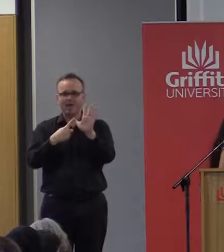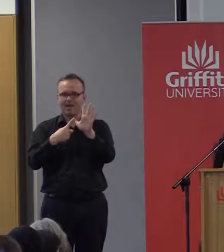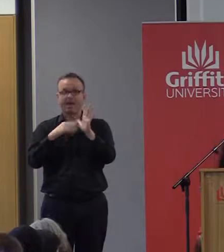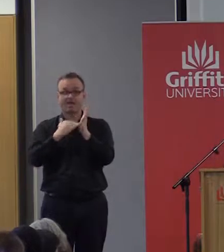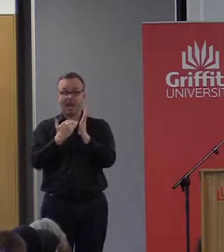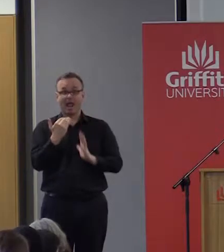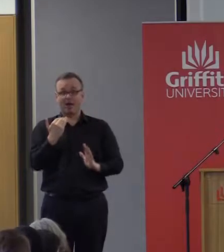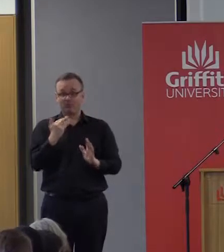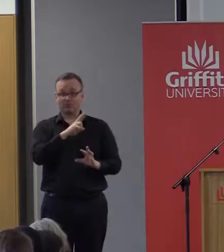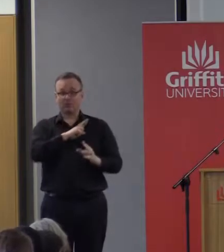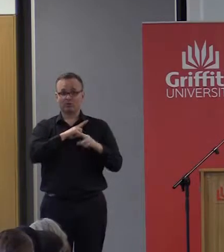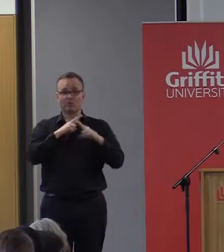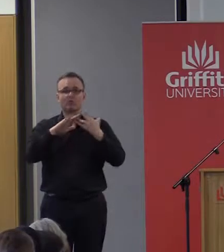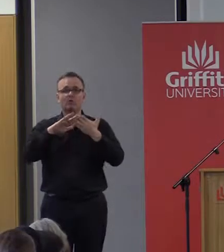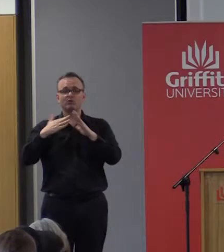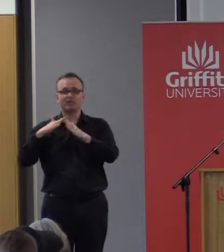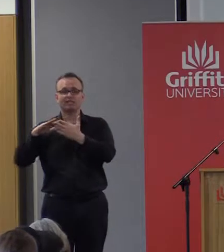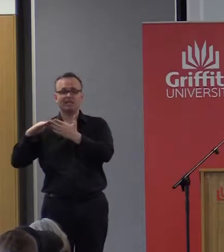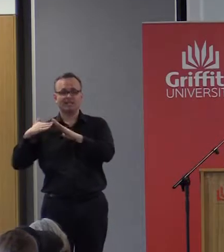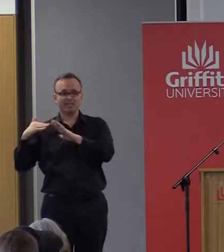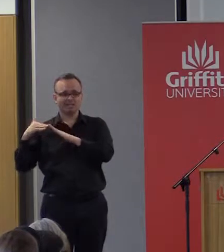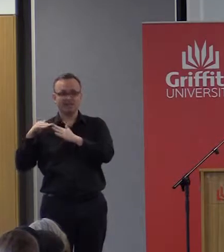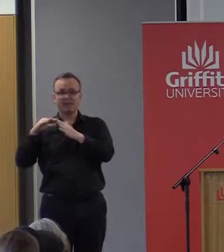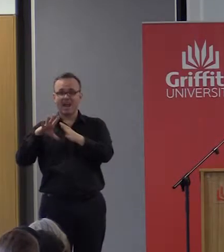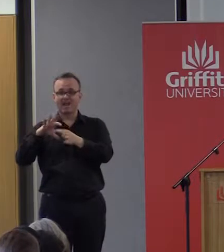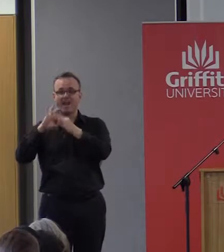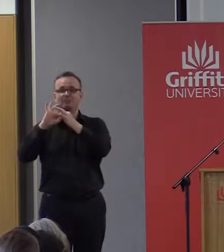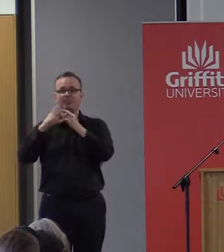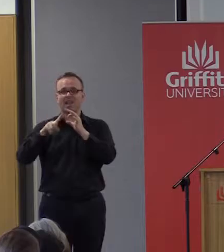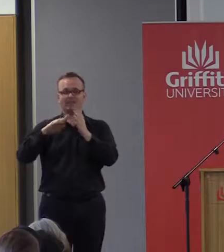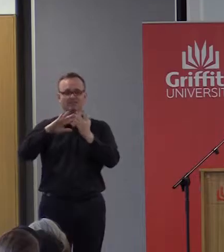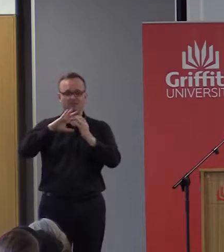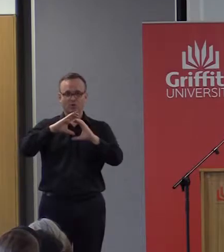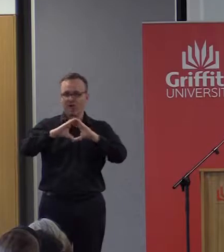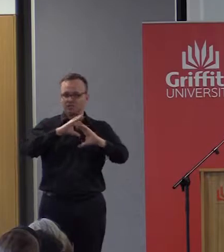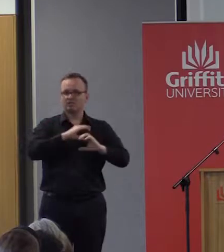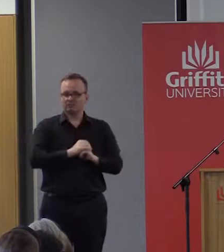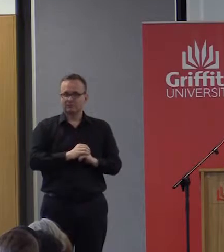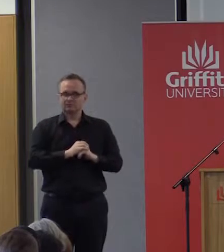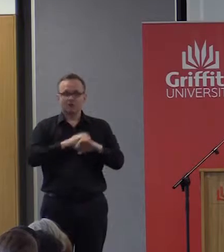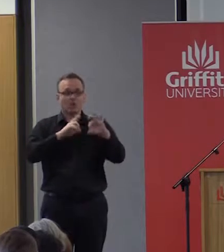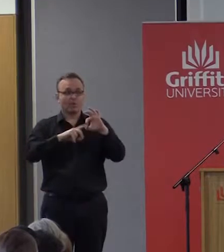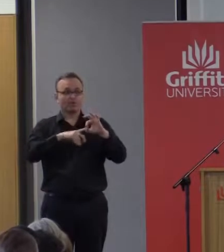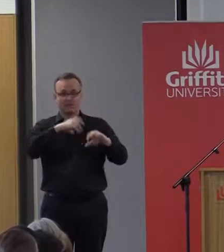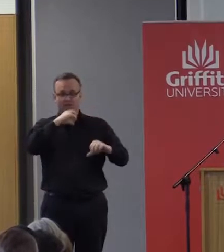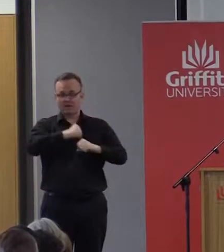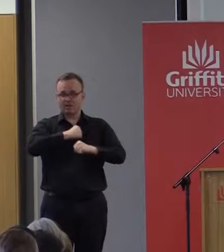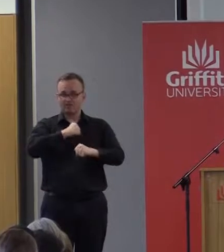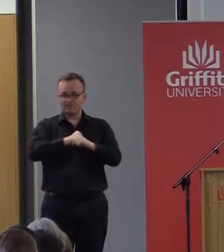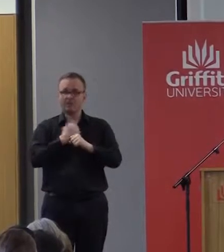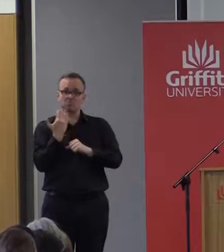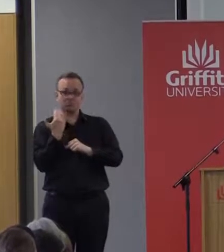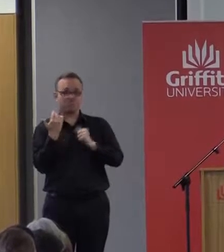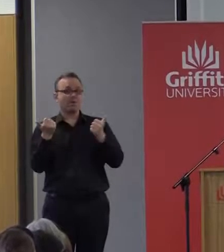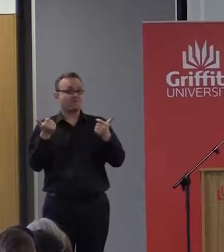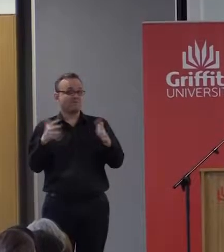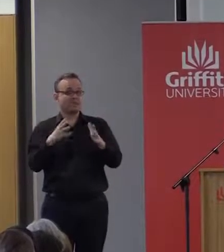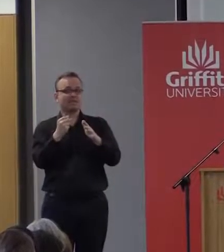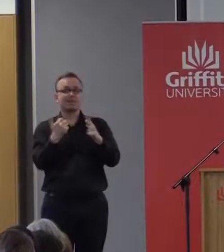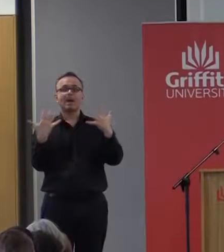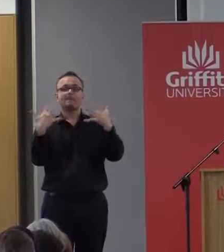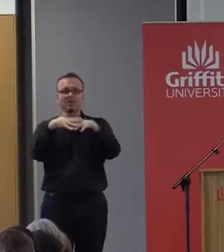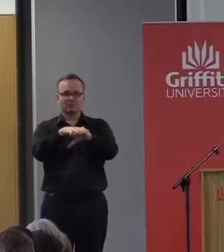is responsible for community engagement and communication. The Queensland government has done some mainstream